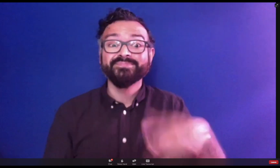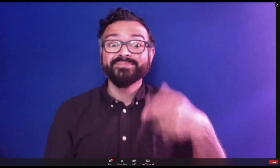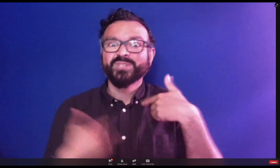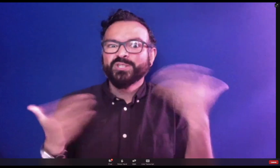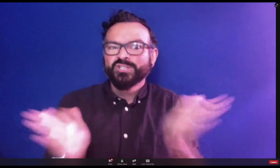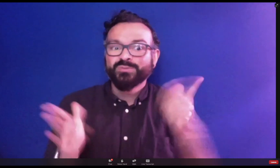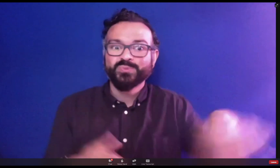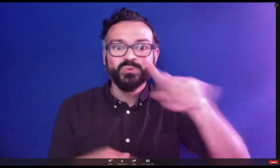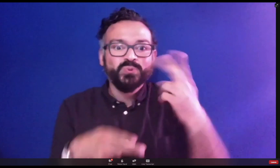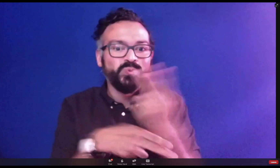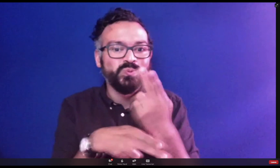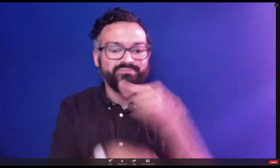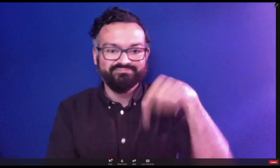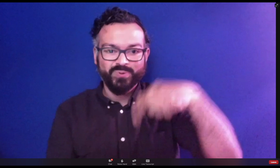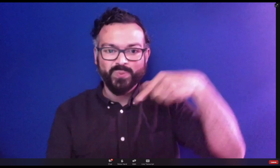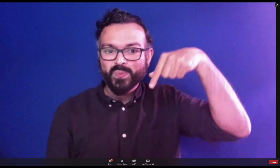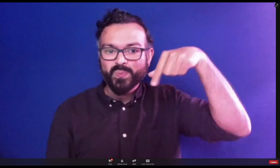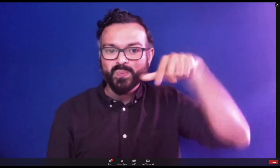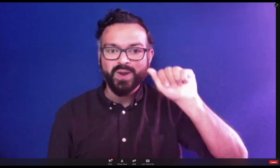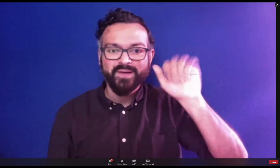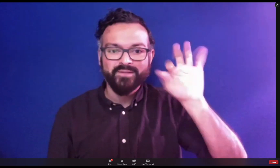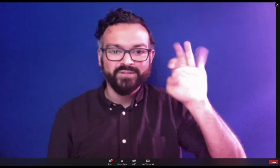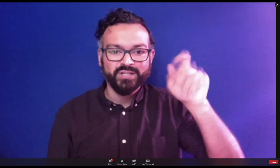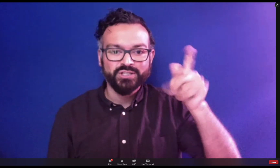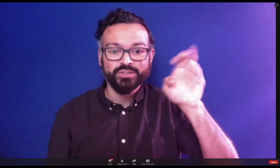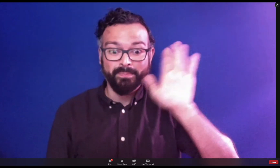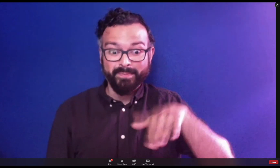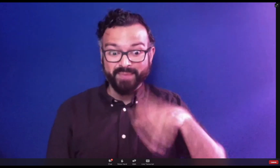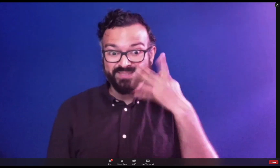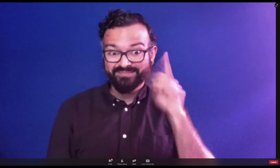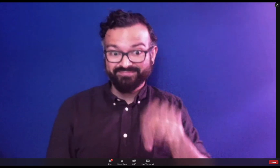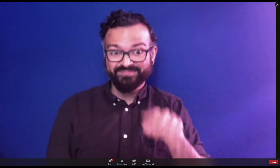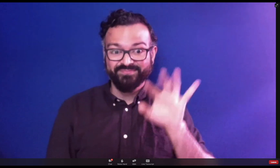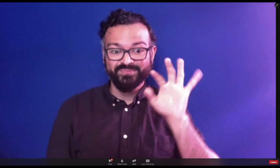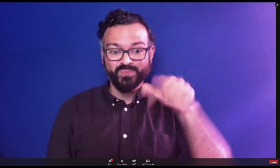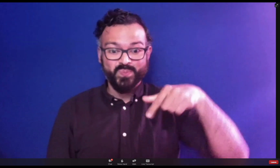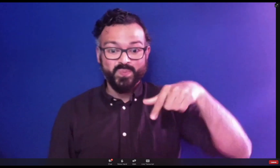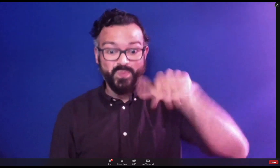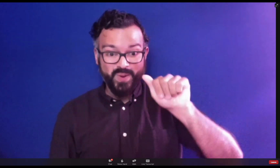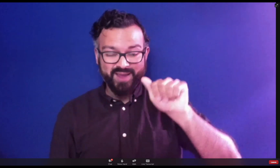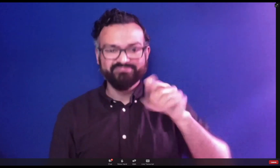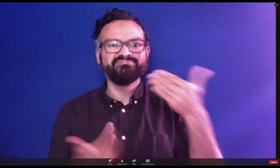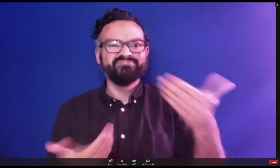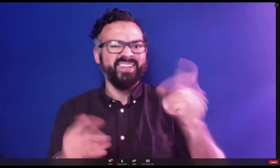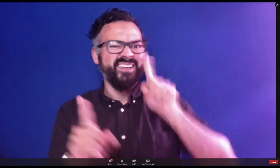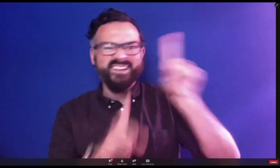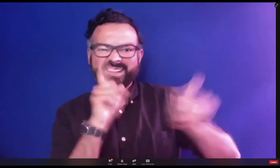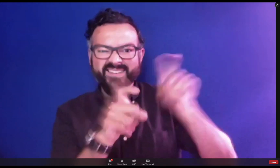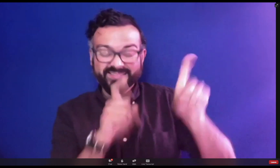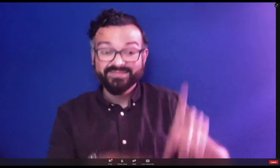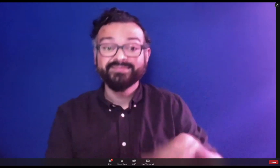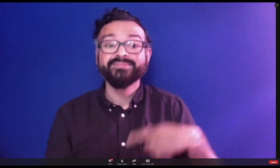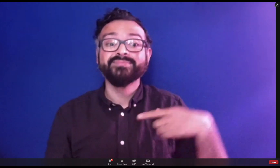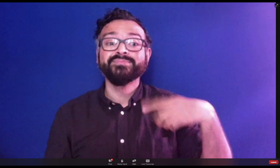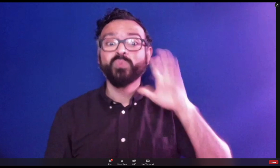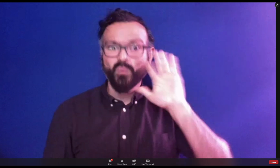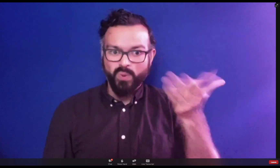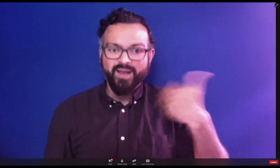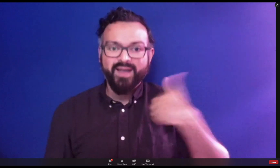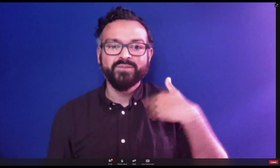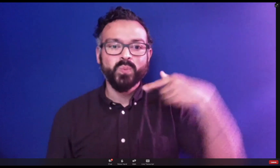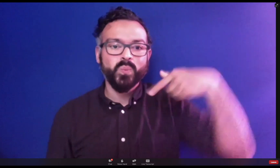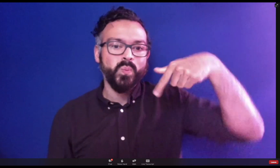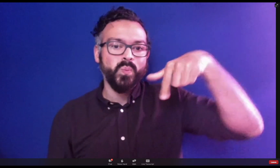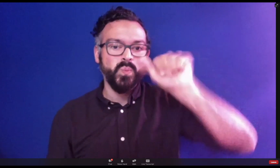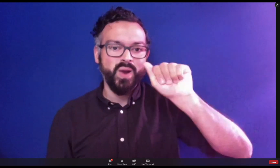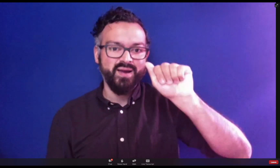at the bottom if you have a question. So go ahead and ask your questions there. After their presentation, we will leave time, I'd